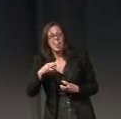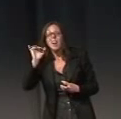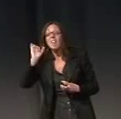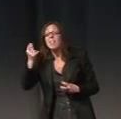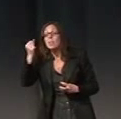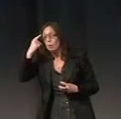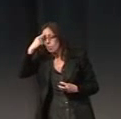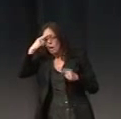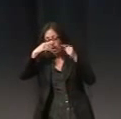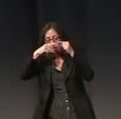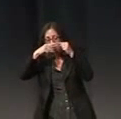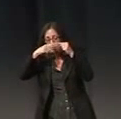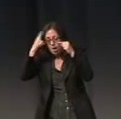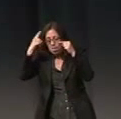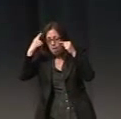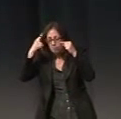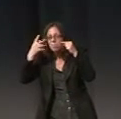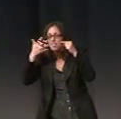to give in at the seams.